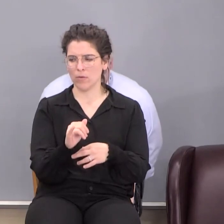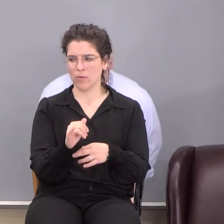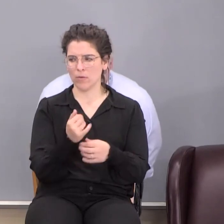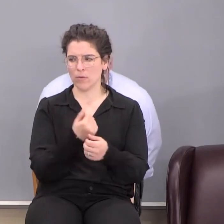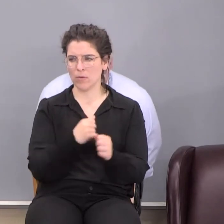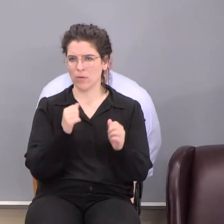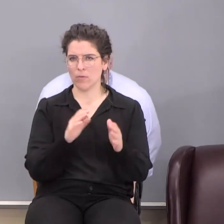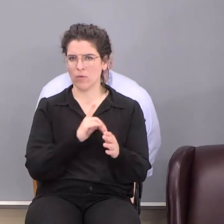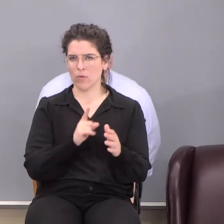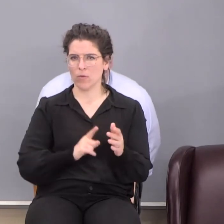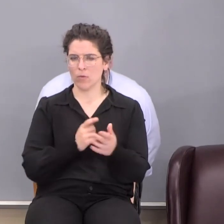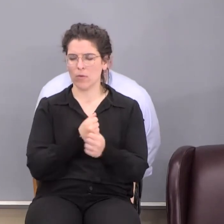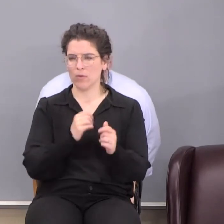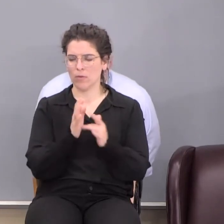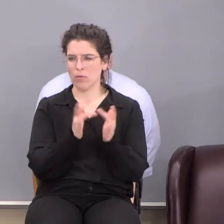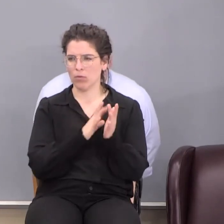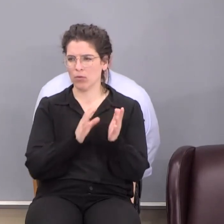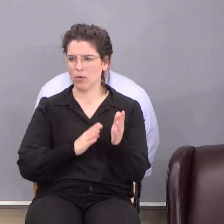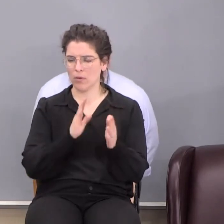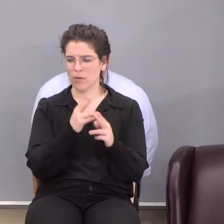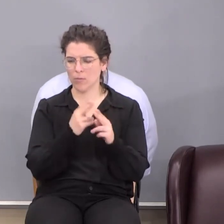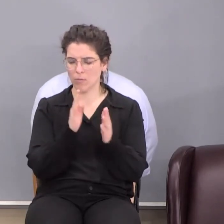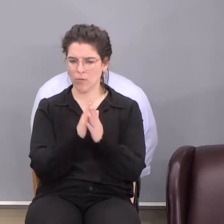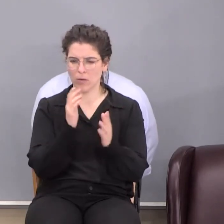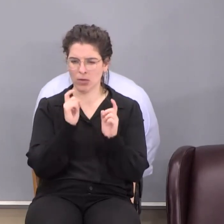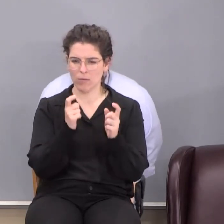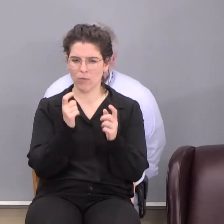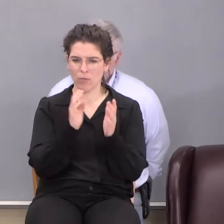Savior our Lord and Savior Jesus Christ in his name we give the praise and honor. Amen.